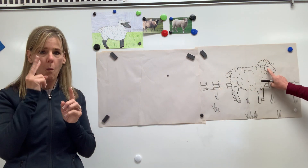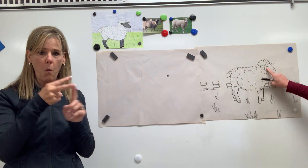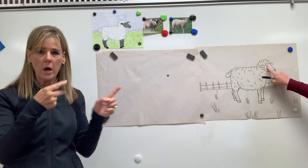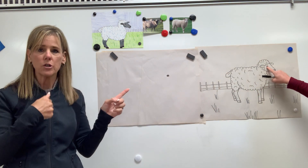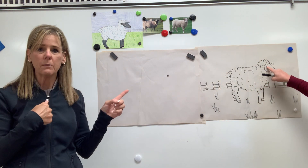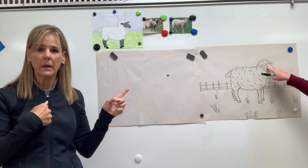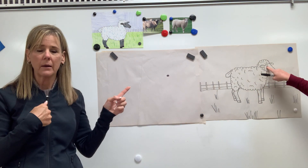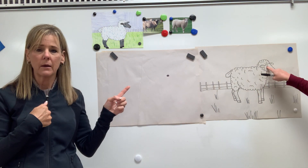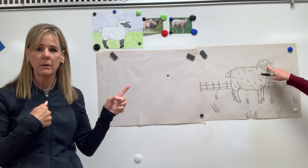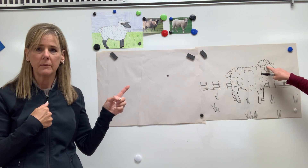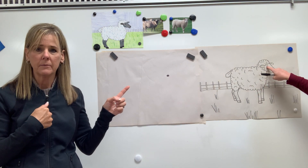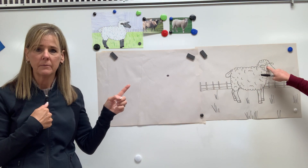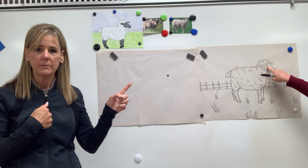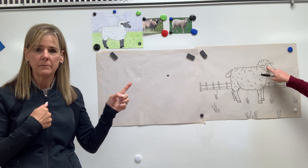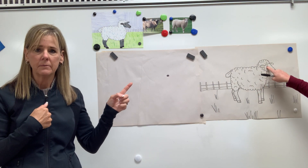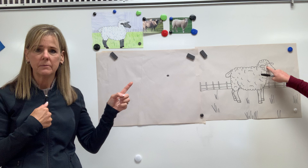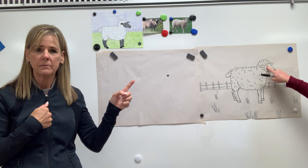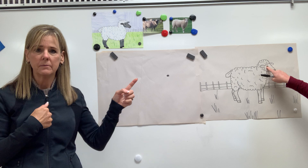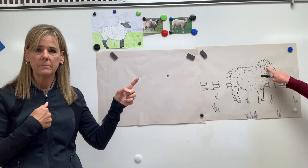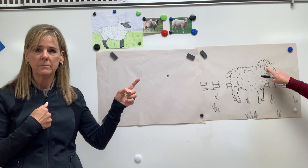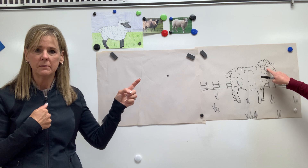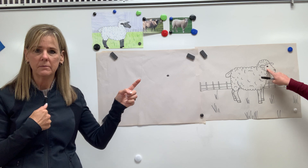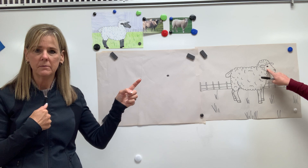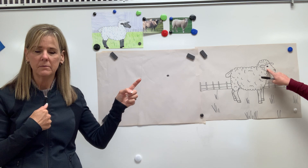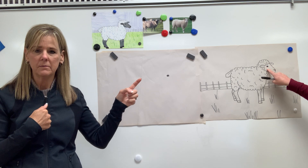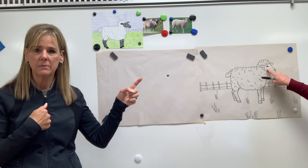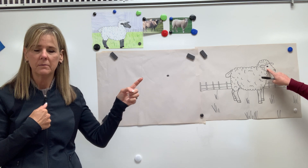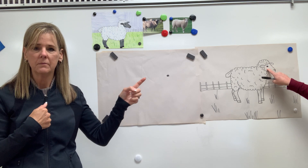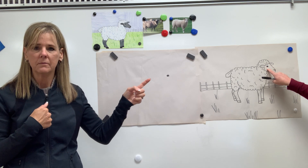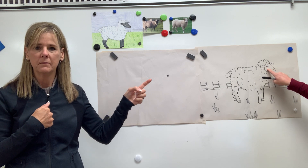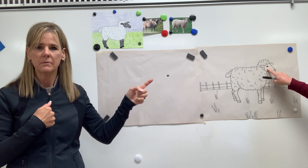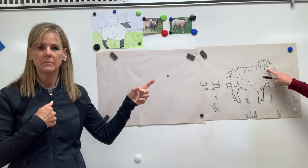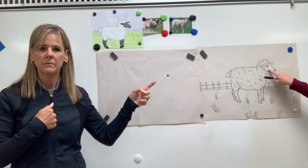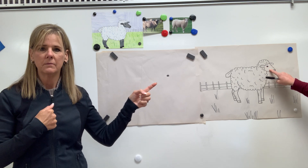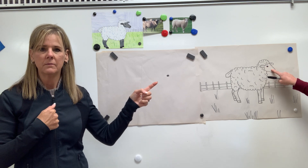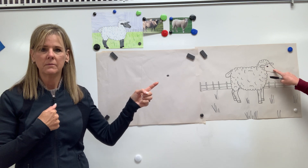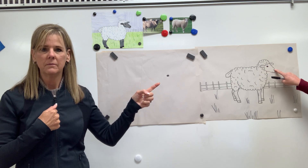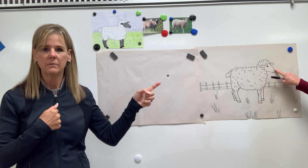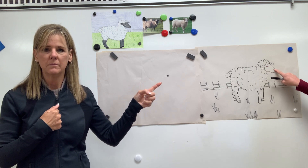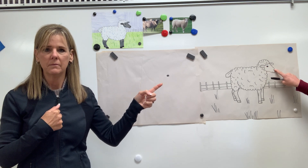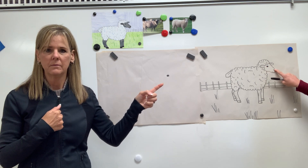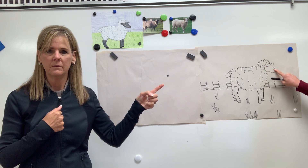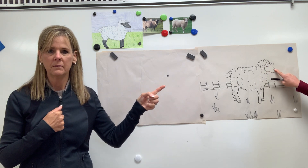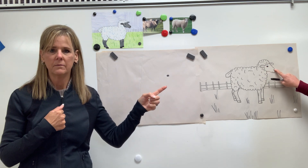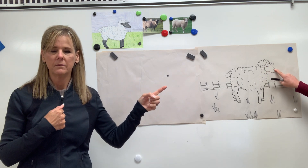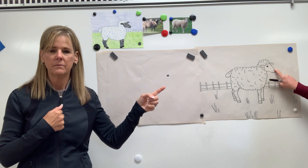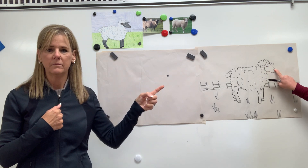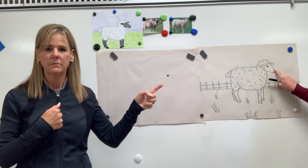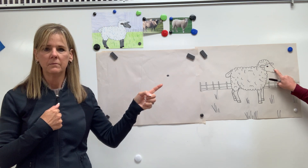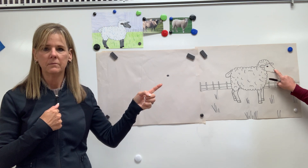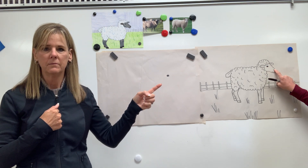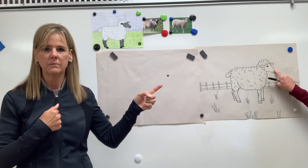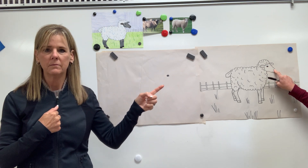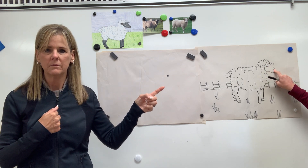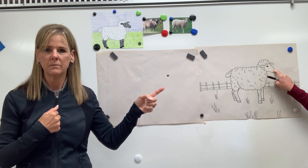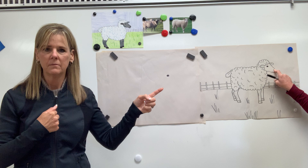gonna take my finger, and I'm gonna go down just a little ways and over, and I'm gonna put a tiny